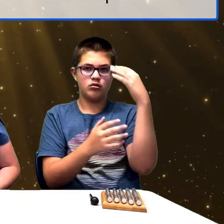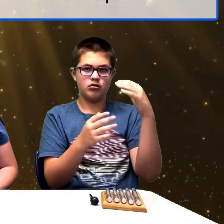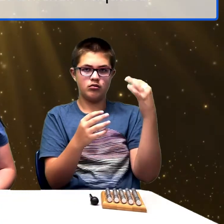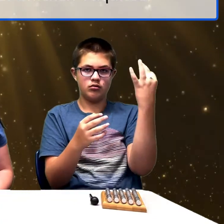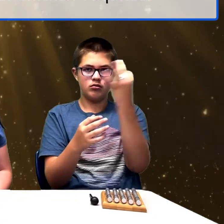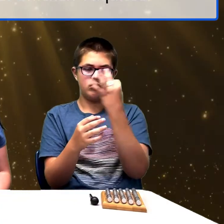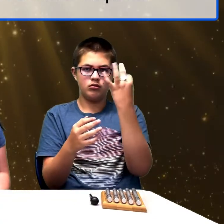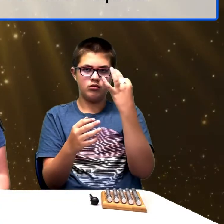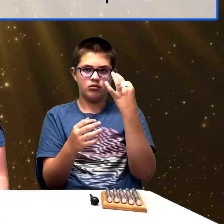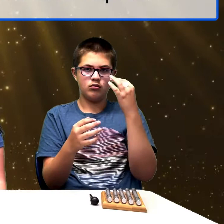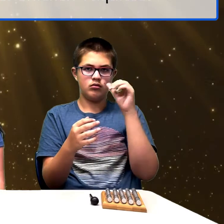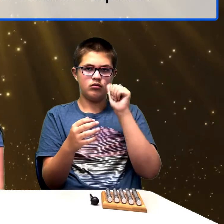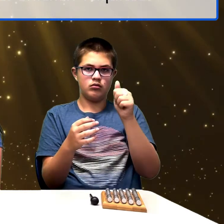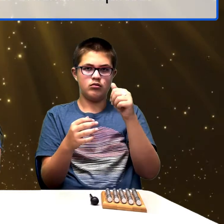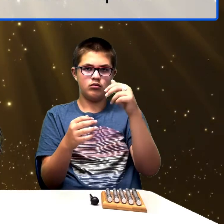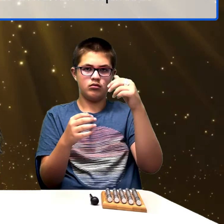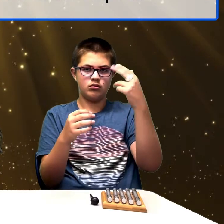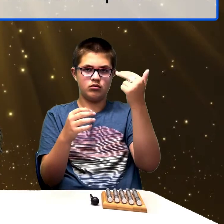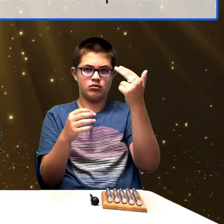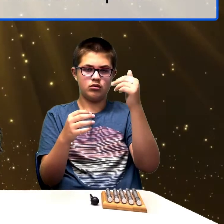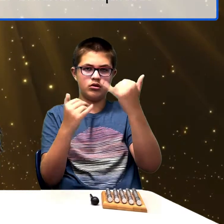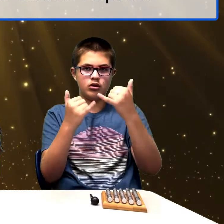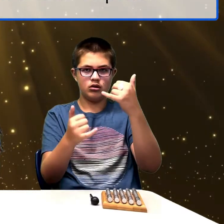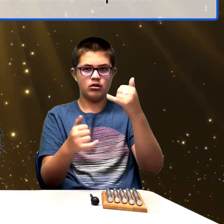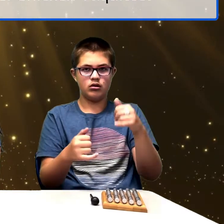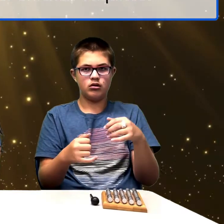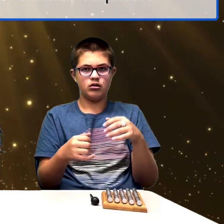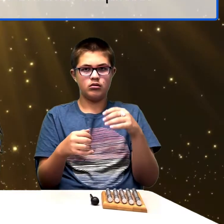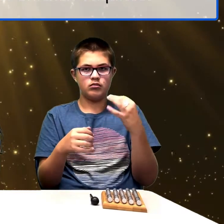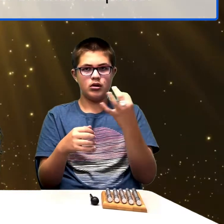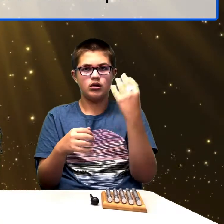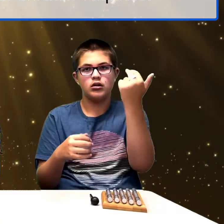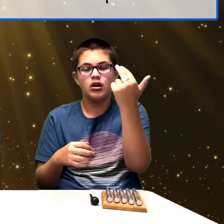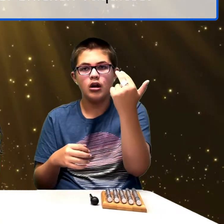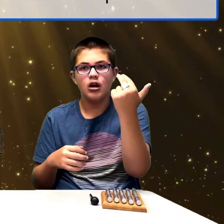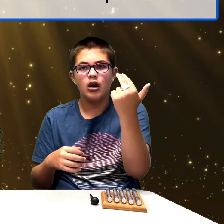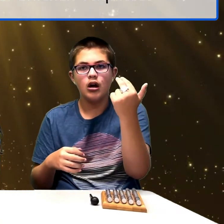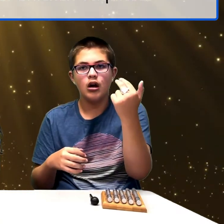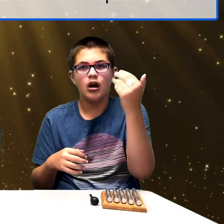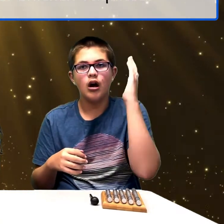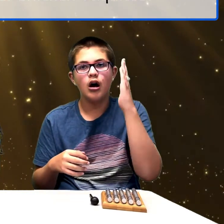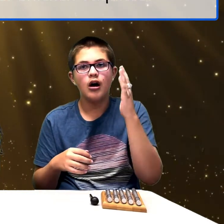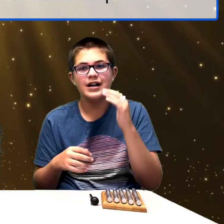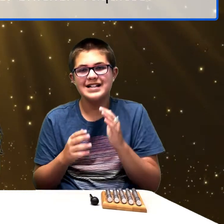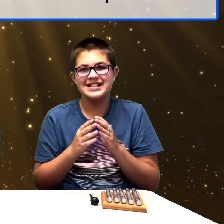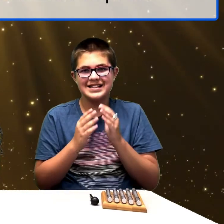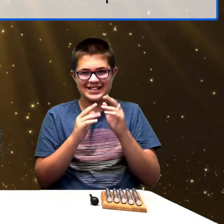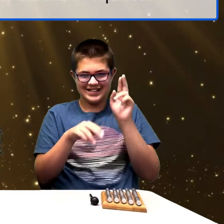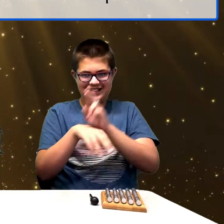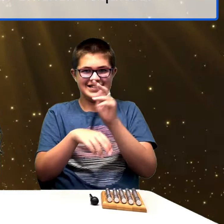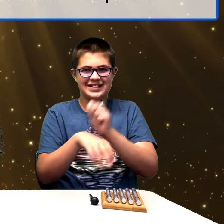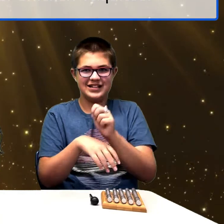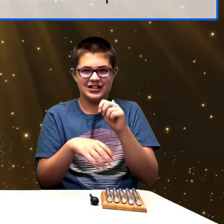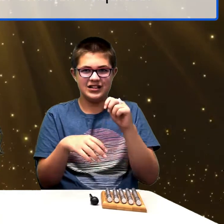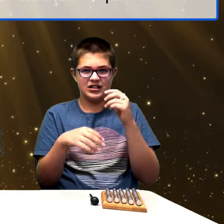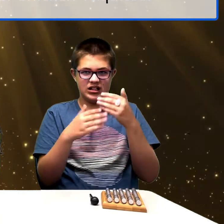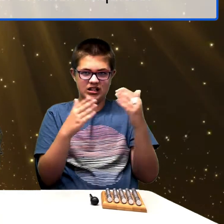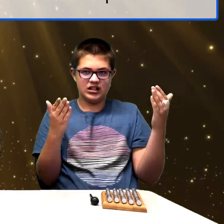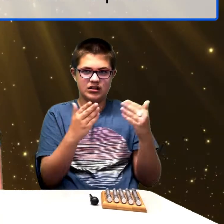Friday, May 13th. Ooh, Friday the 13th. The RT Kitchen is serving cheese